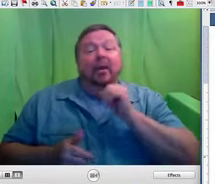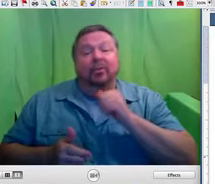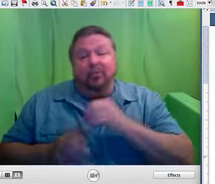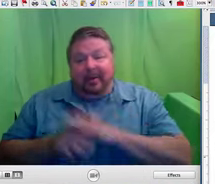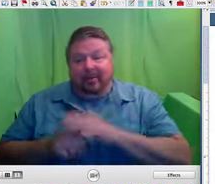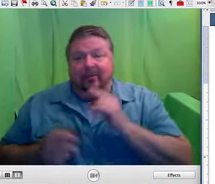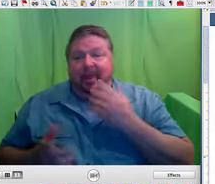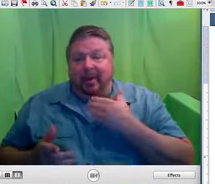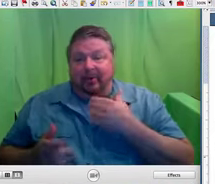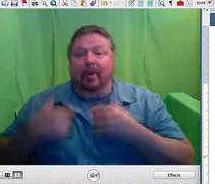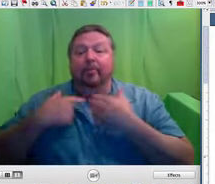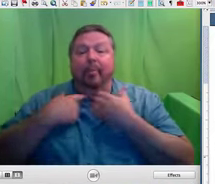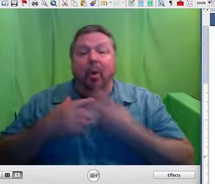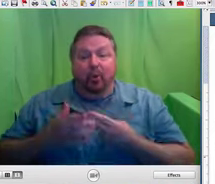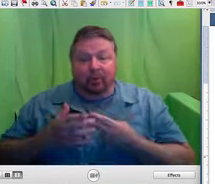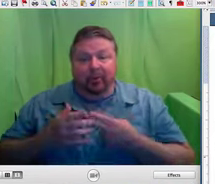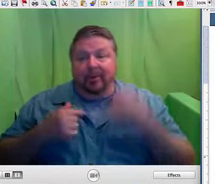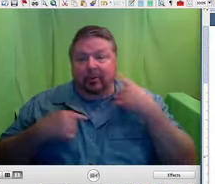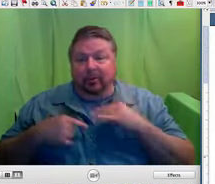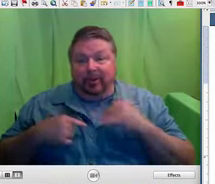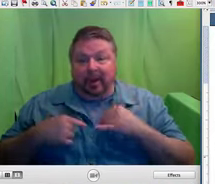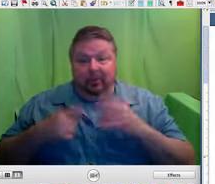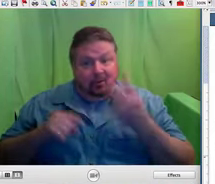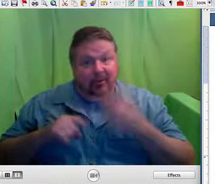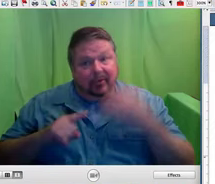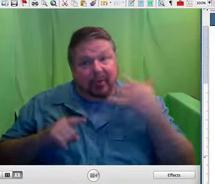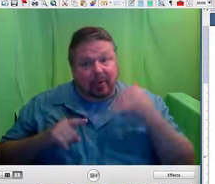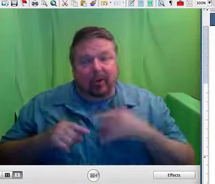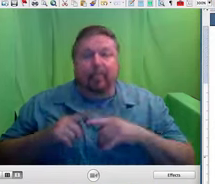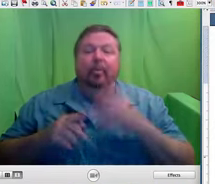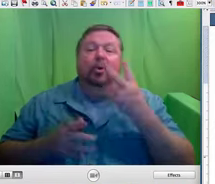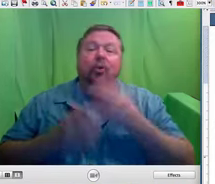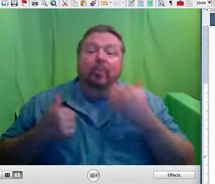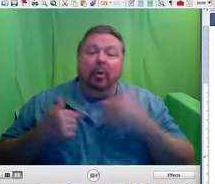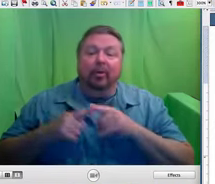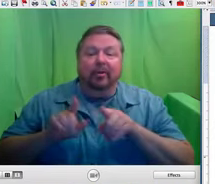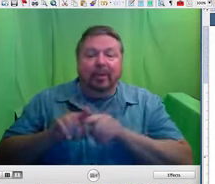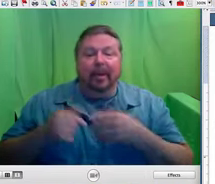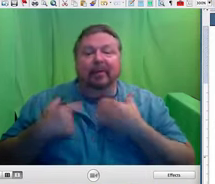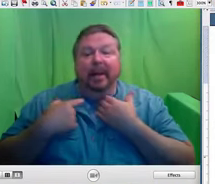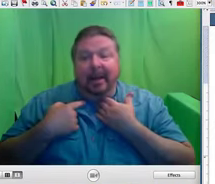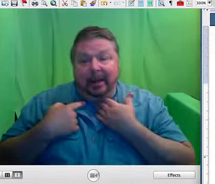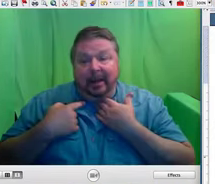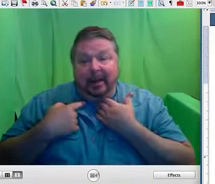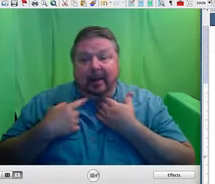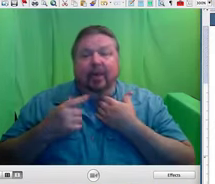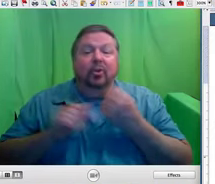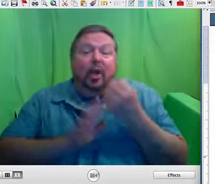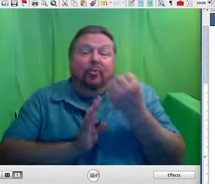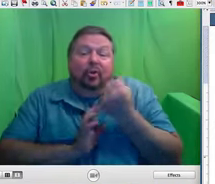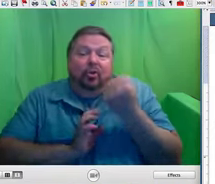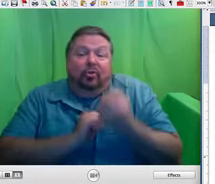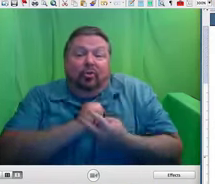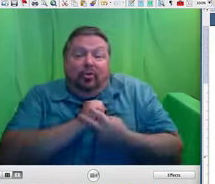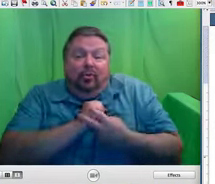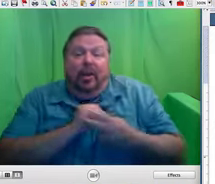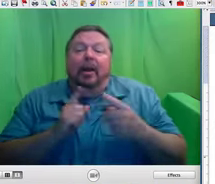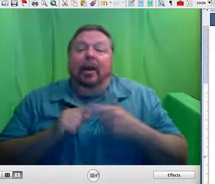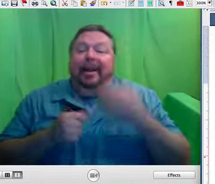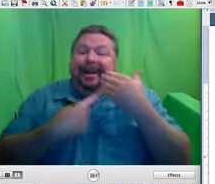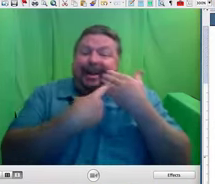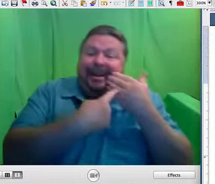the unstressed sound, both those sounds. They're two different sounds, but we'll cue them both at the same place, the I, so that I